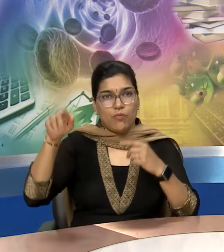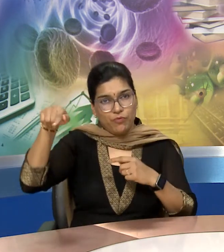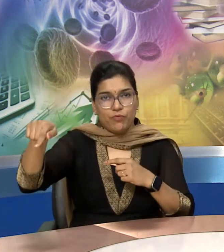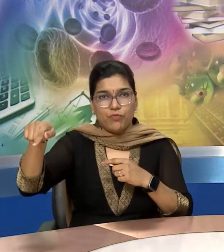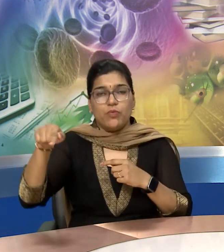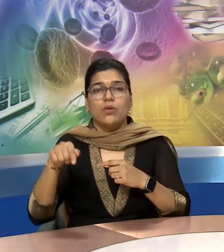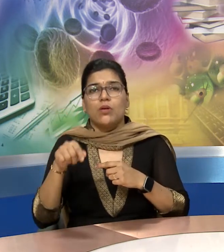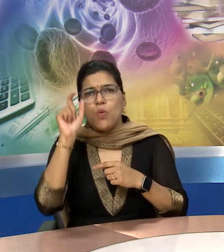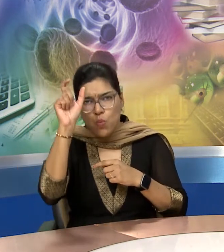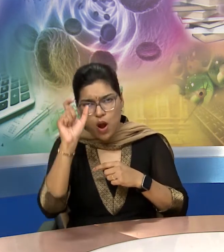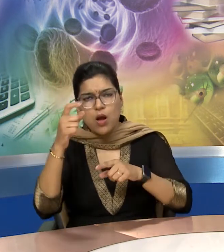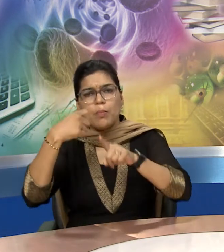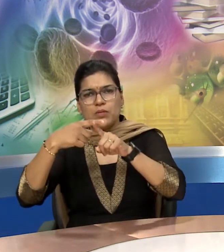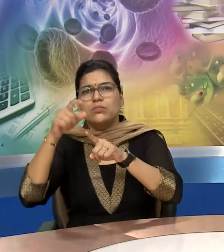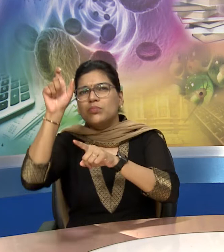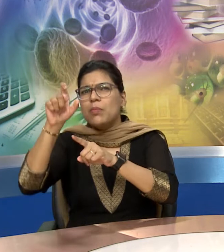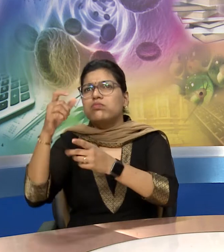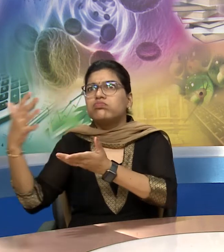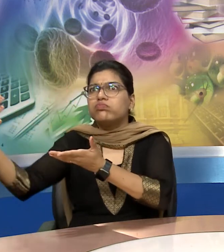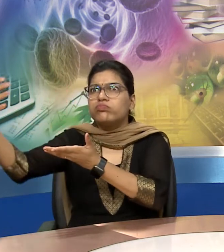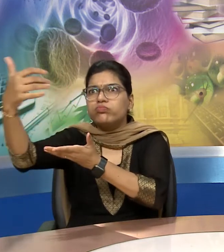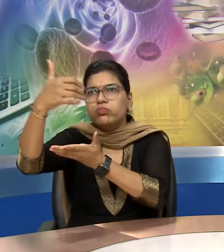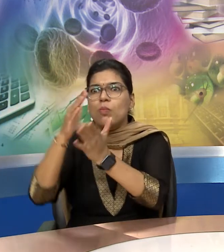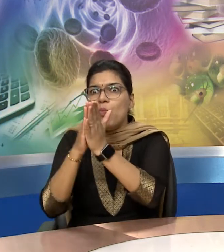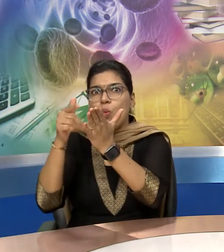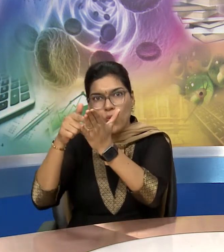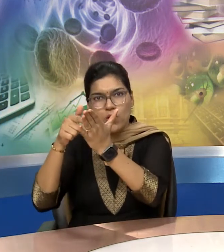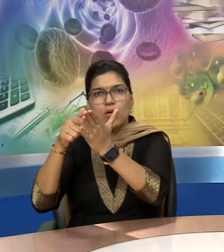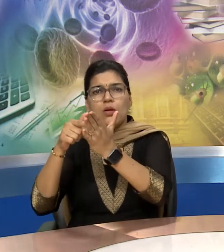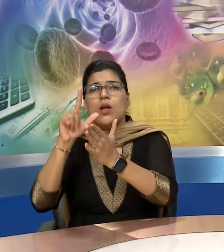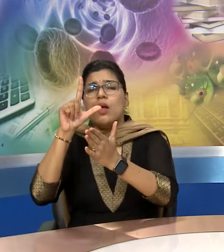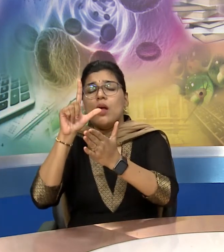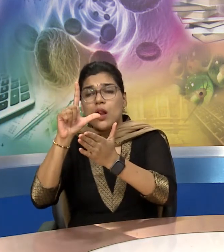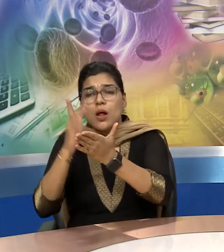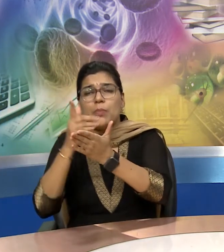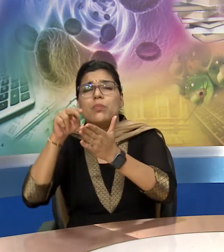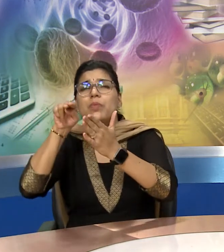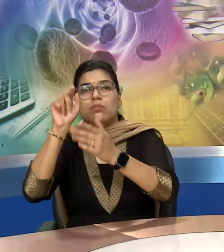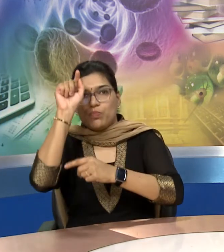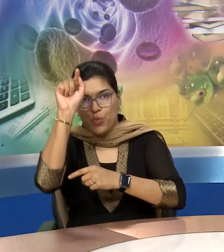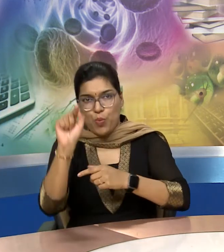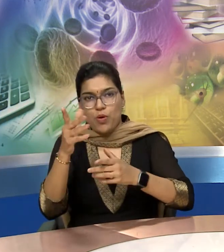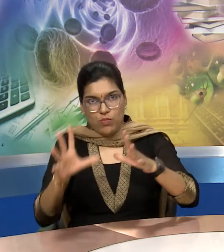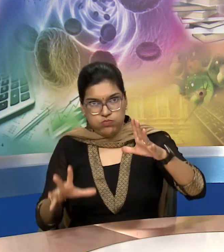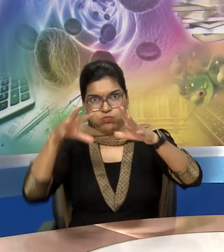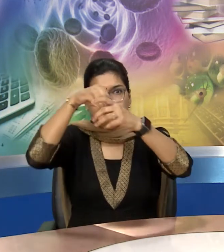And Harrod's Librarian's Glossary and reference